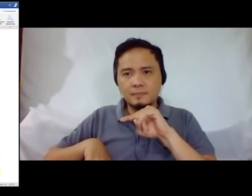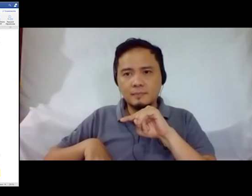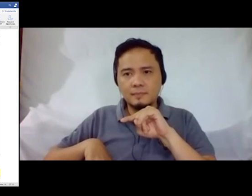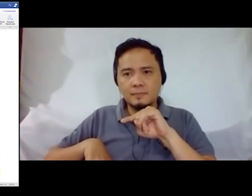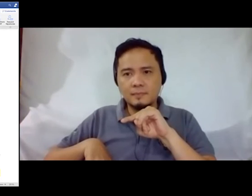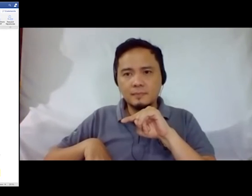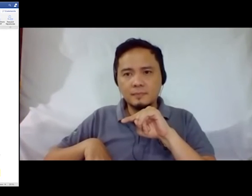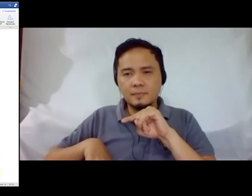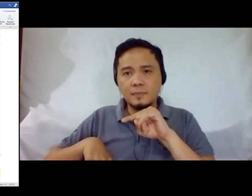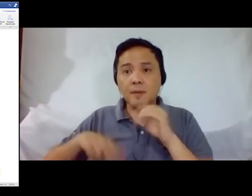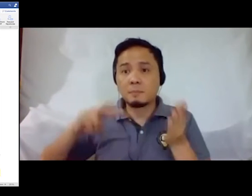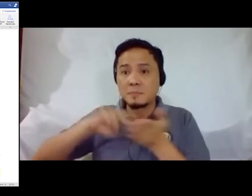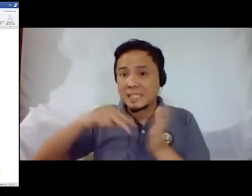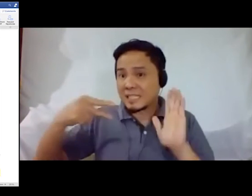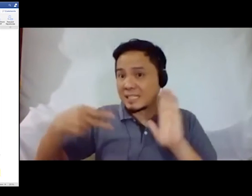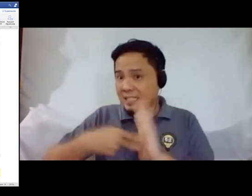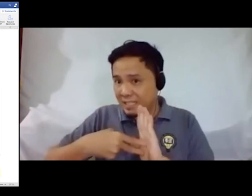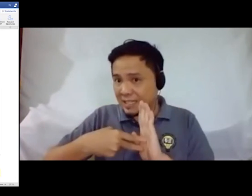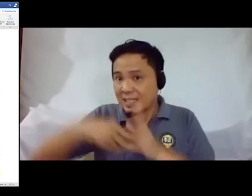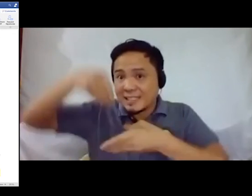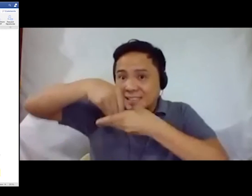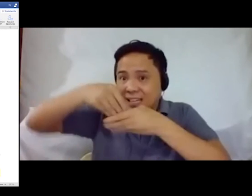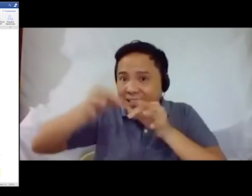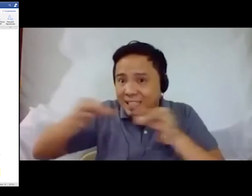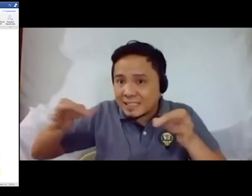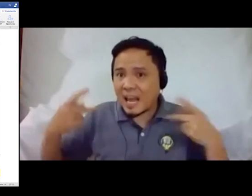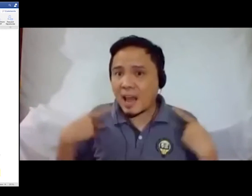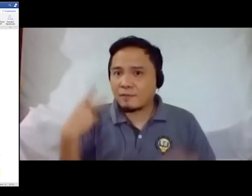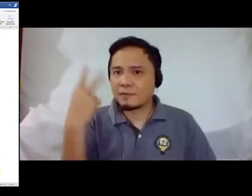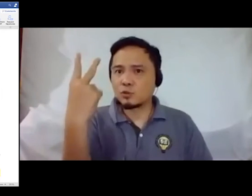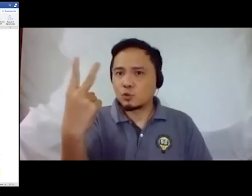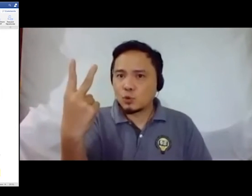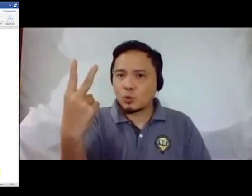So therefore, it has to be two separate sentences.